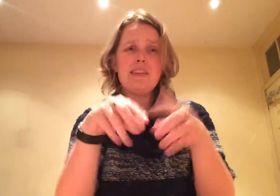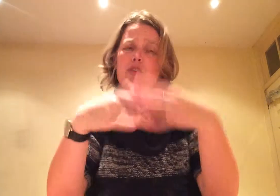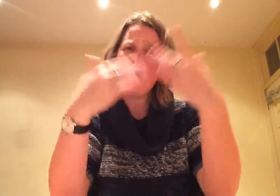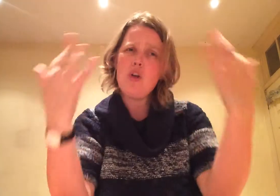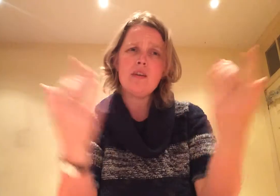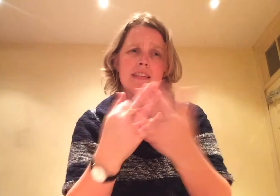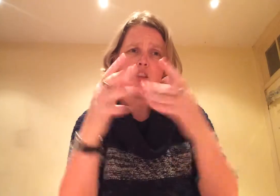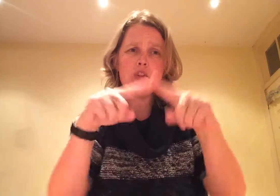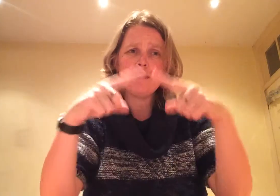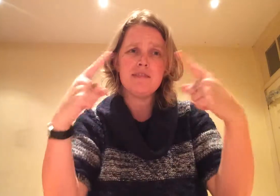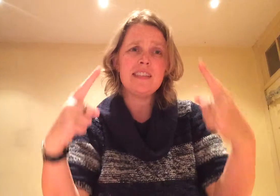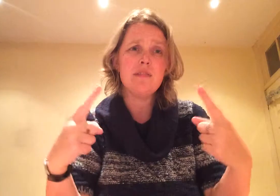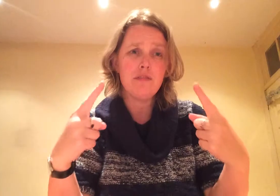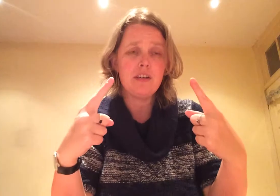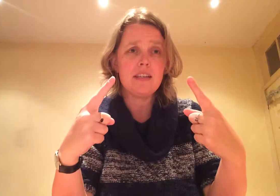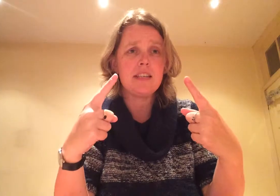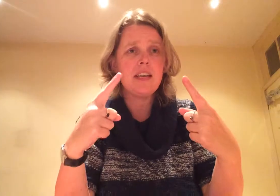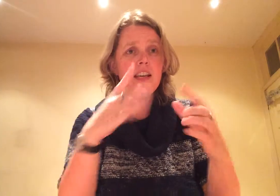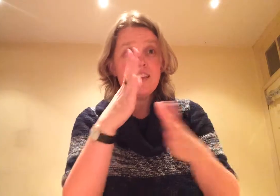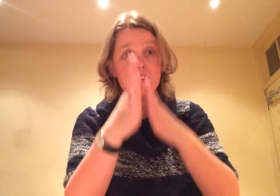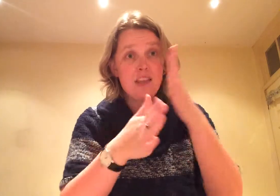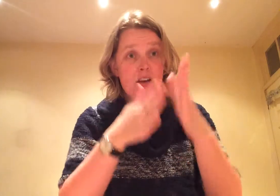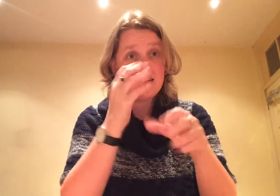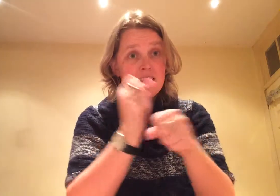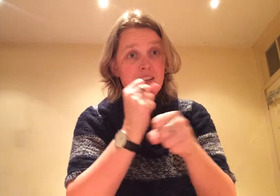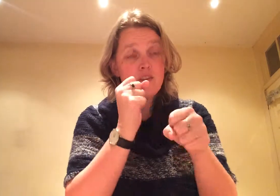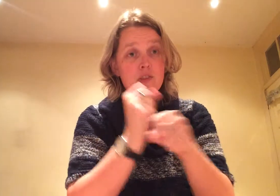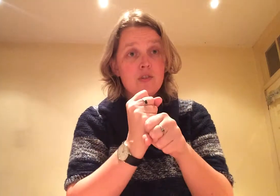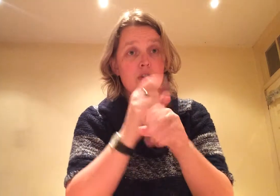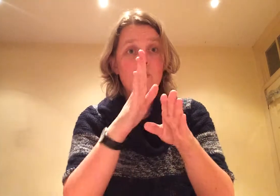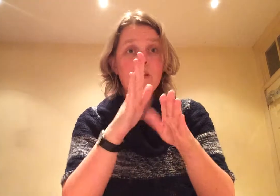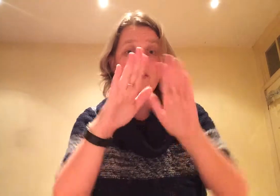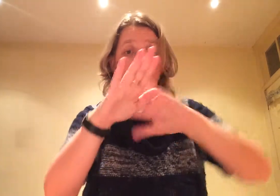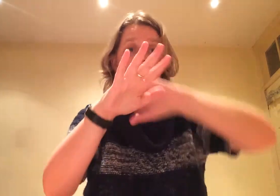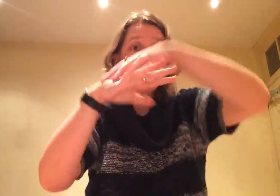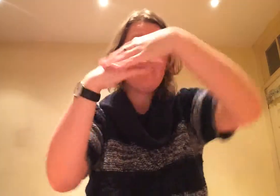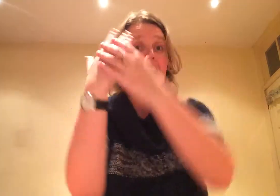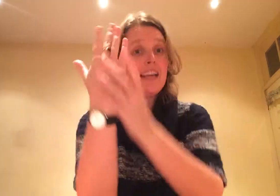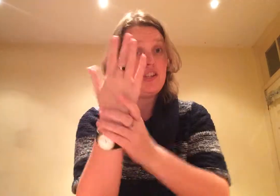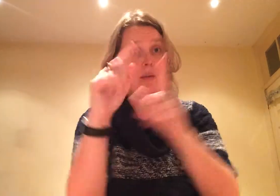there are lots and lots of different signs that you can do with different hand shapes,